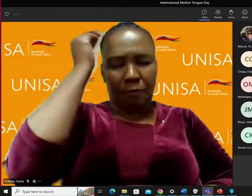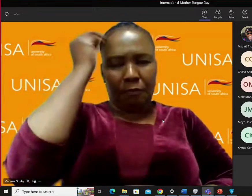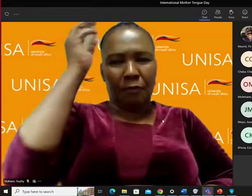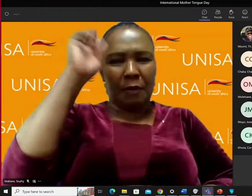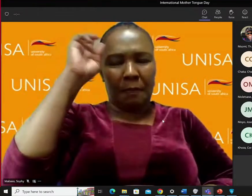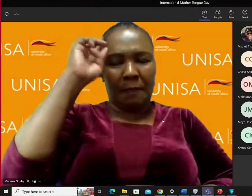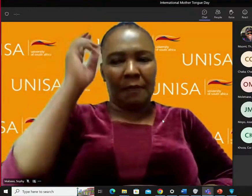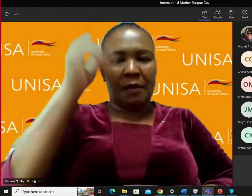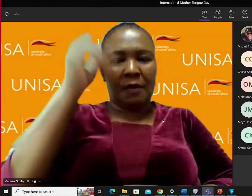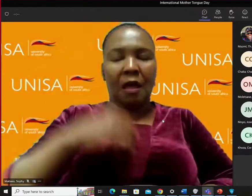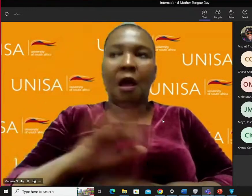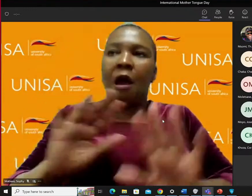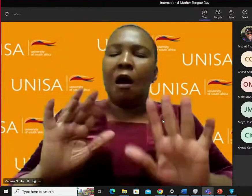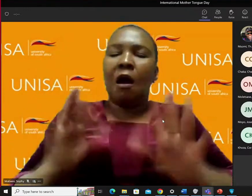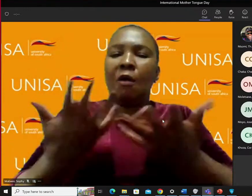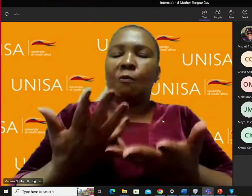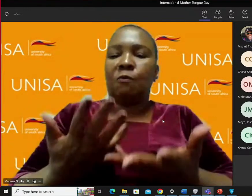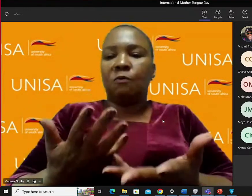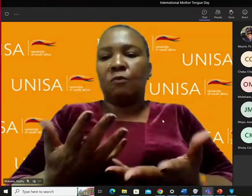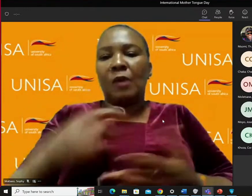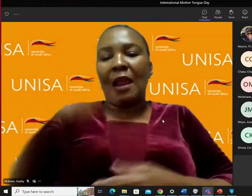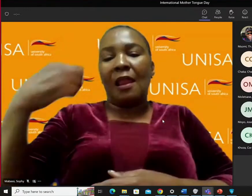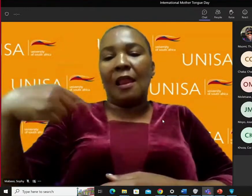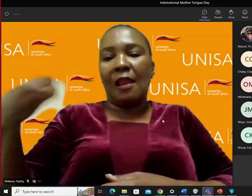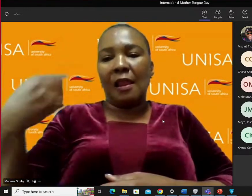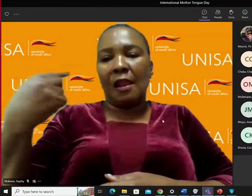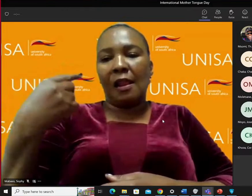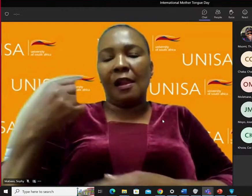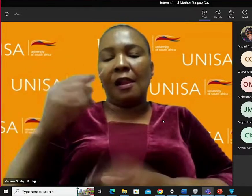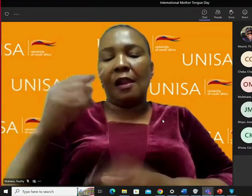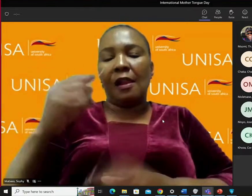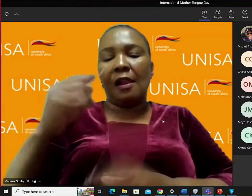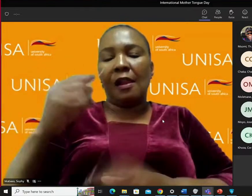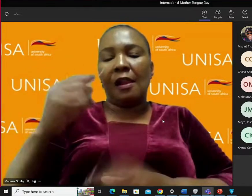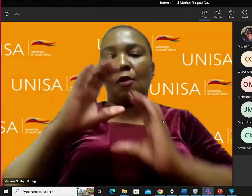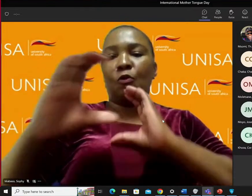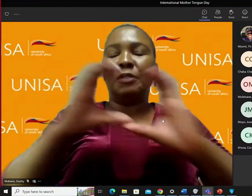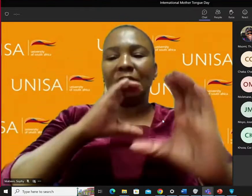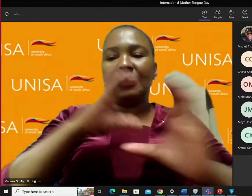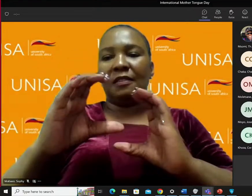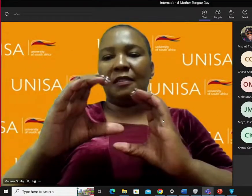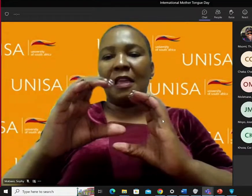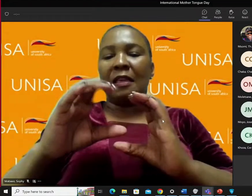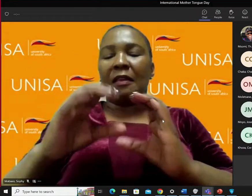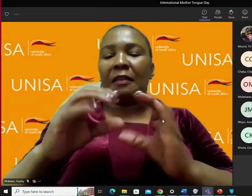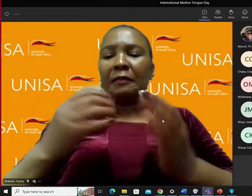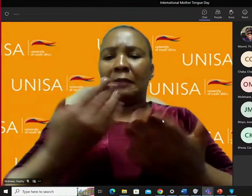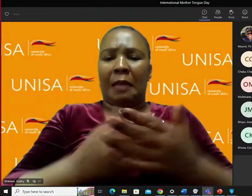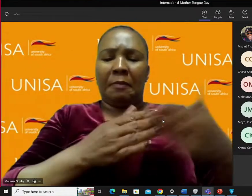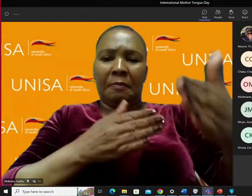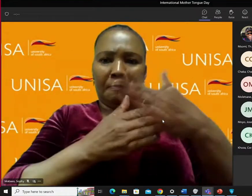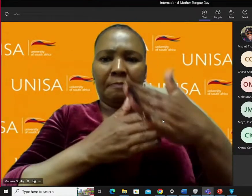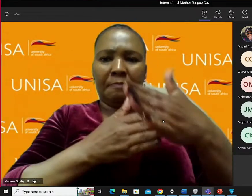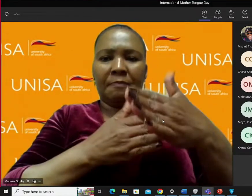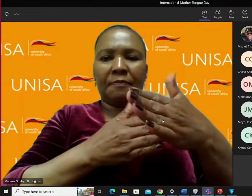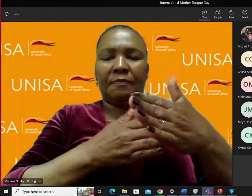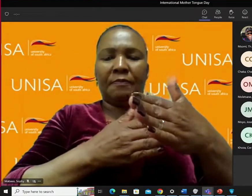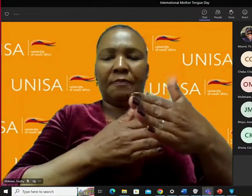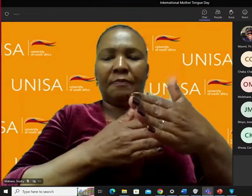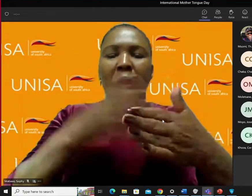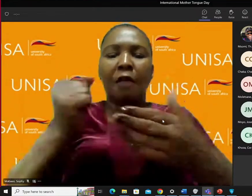of how language and communication can be a barrier, I remember, so we have some family in